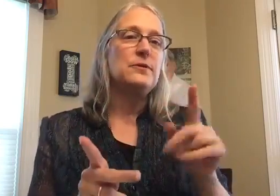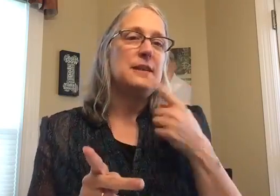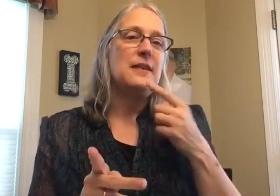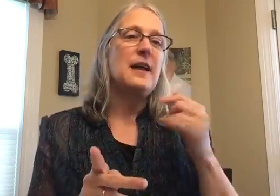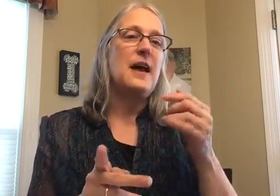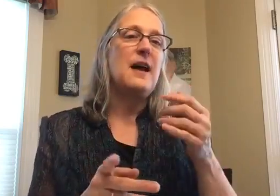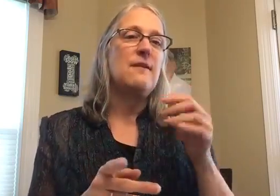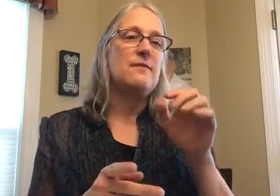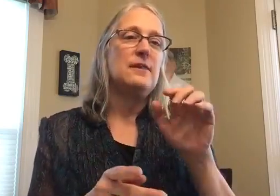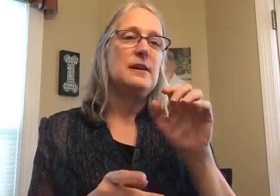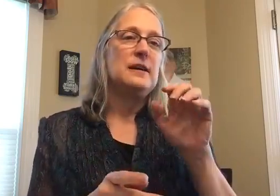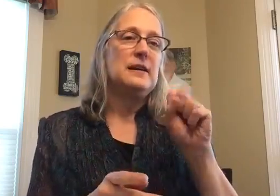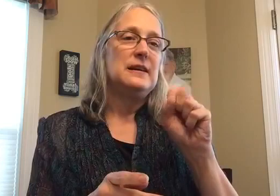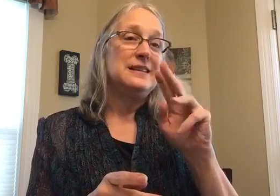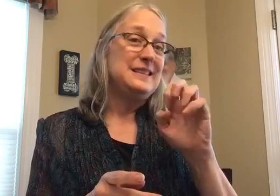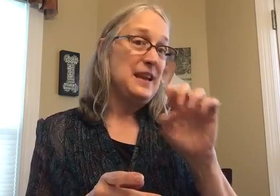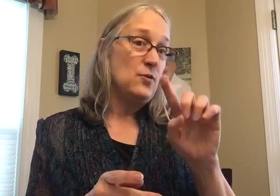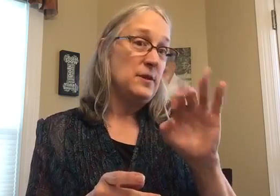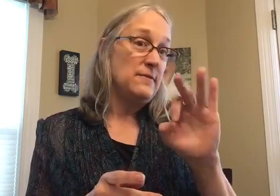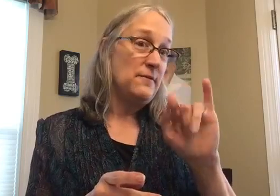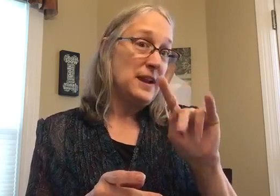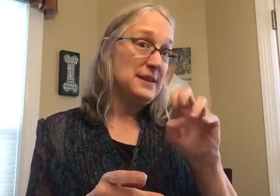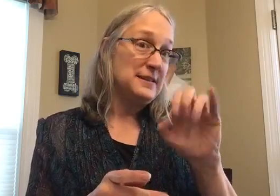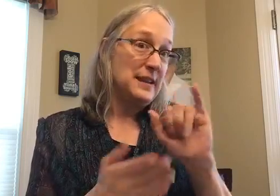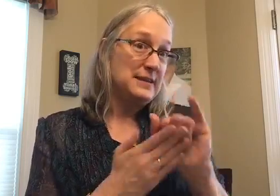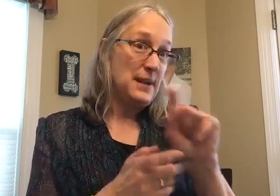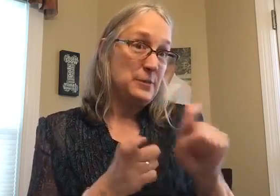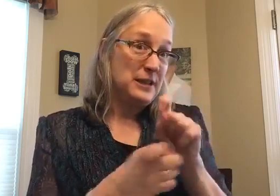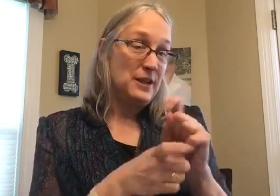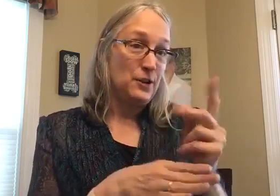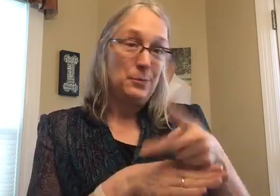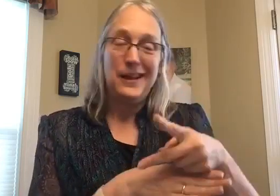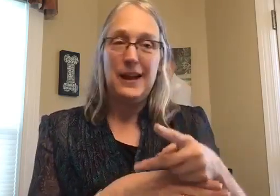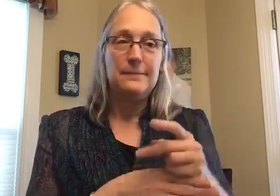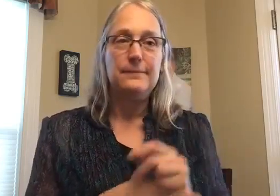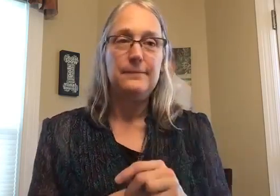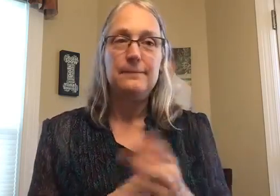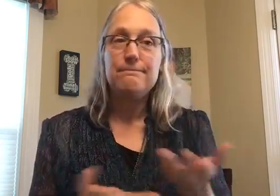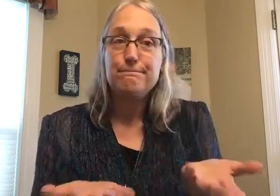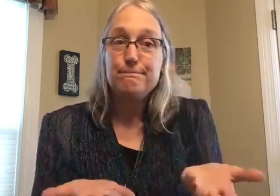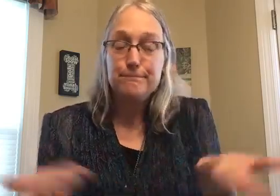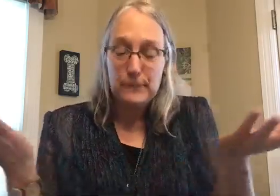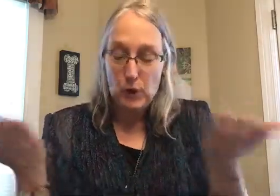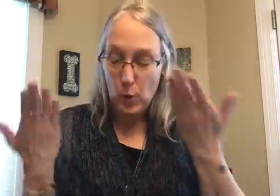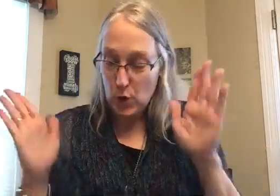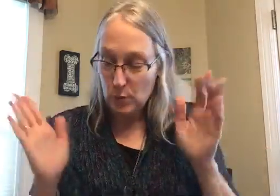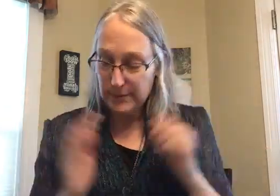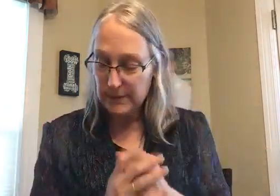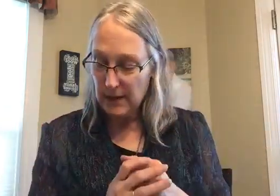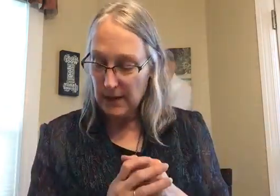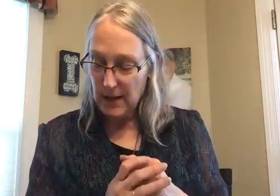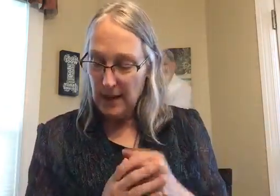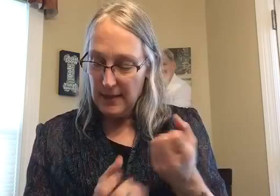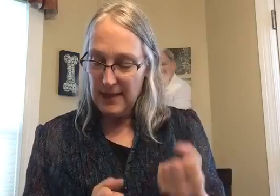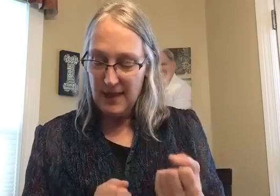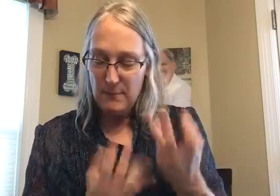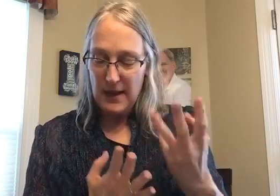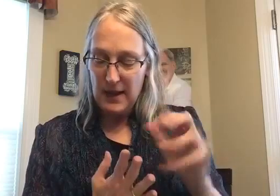they have sacred frankincense, that particular plant, don't know. Then they have many